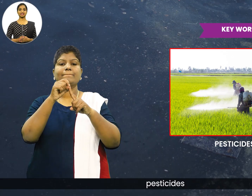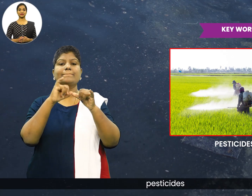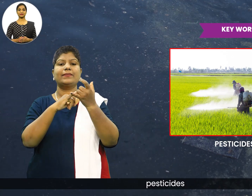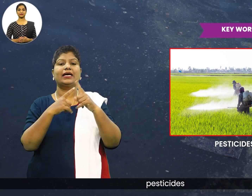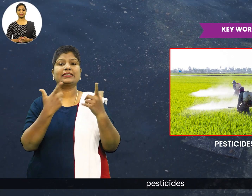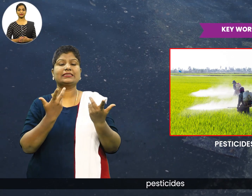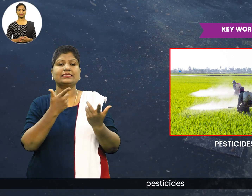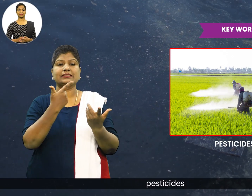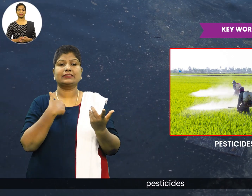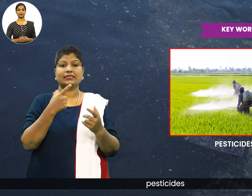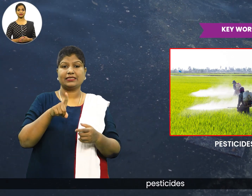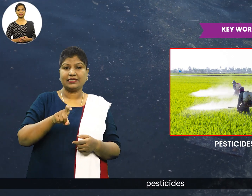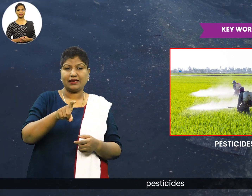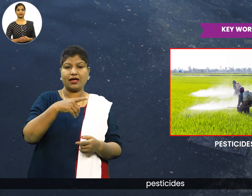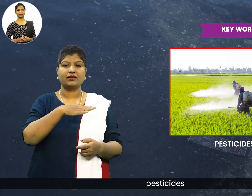pesticides,